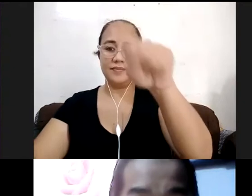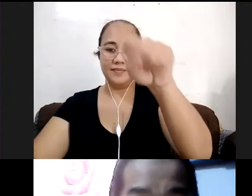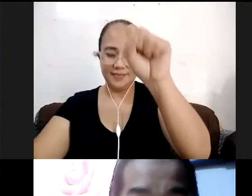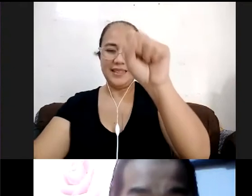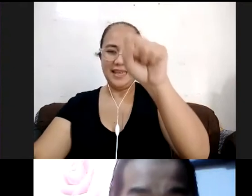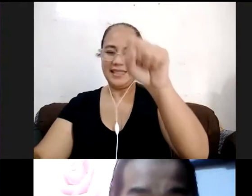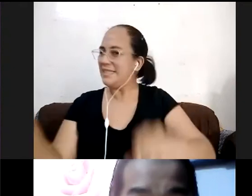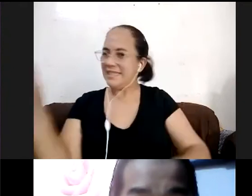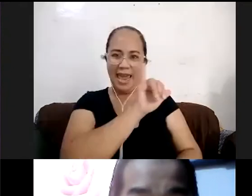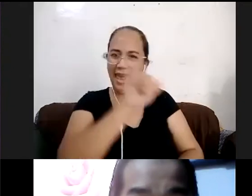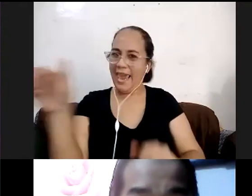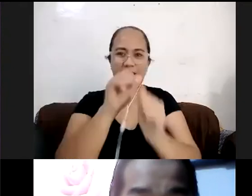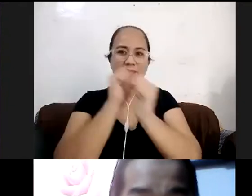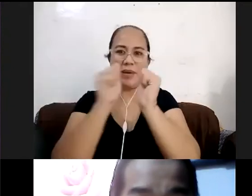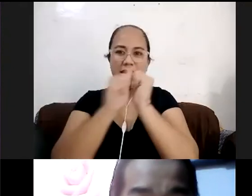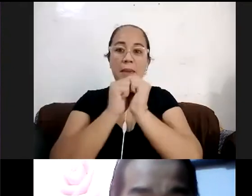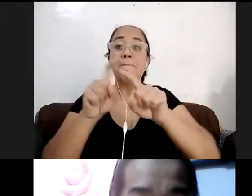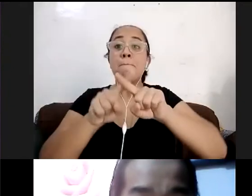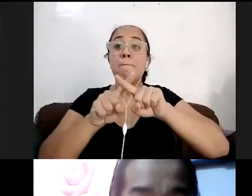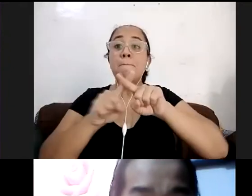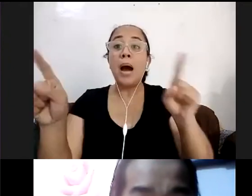same meaning, but the grammar is different.